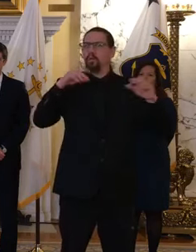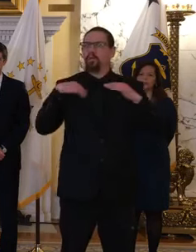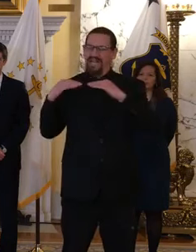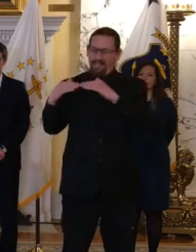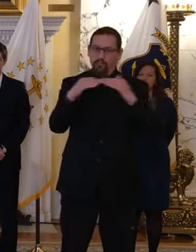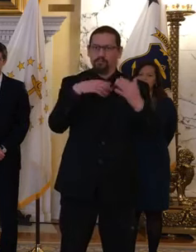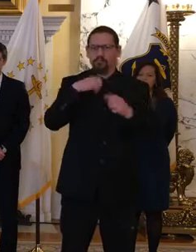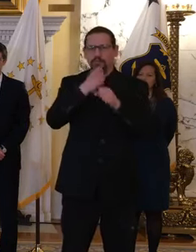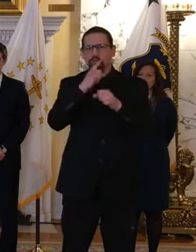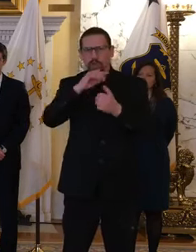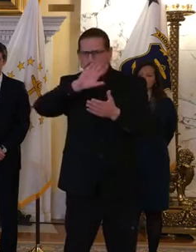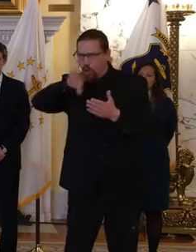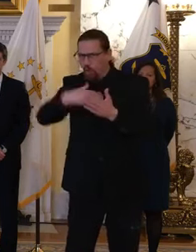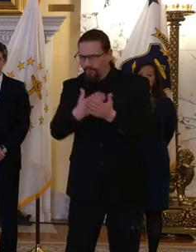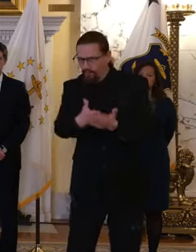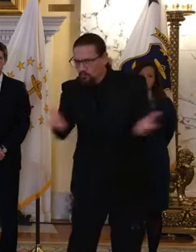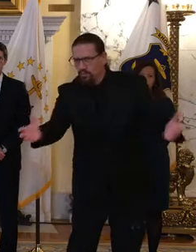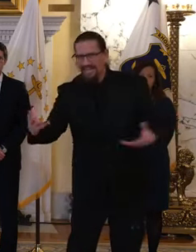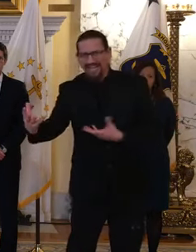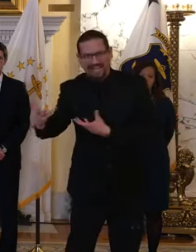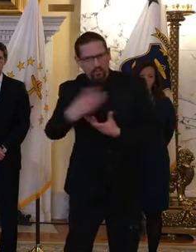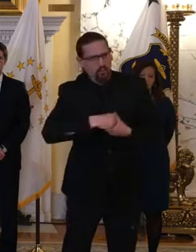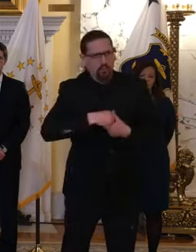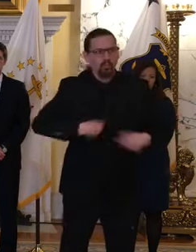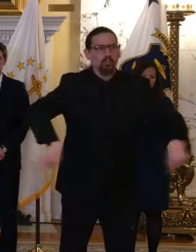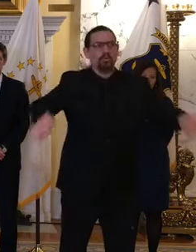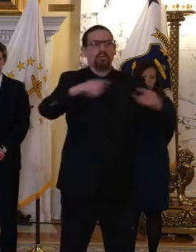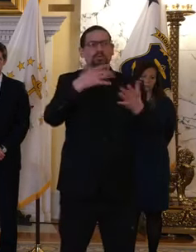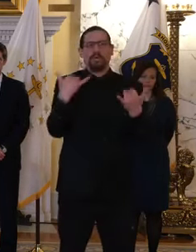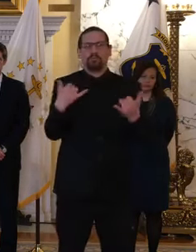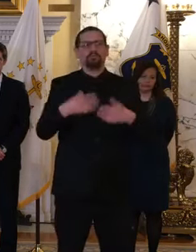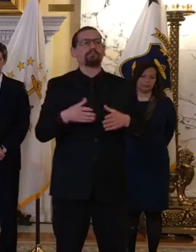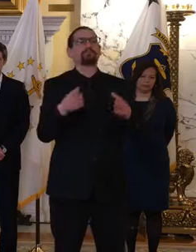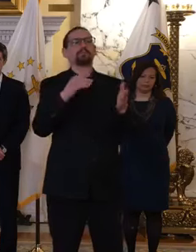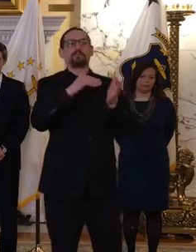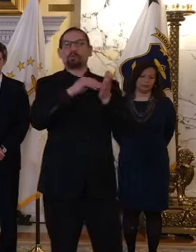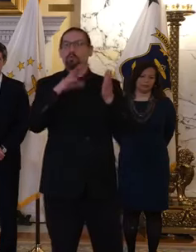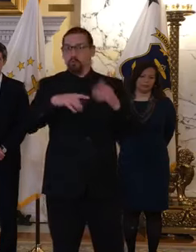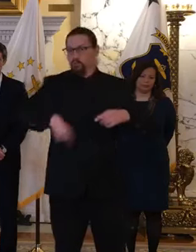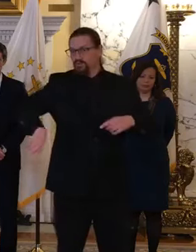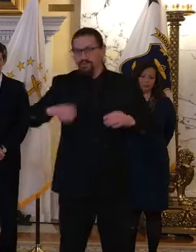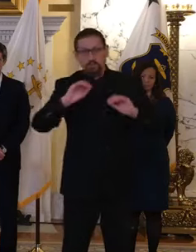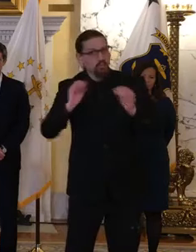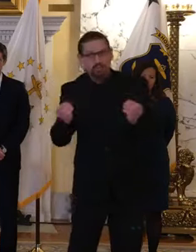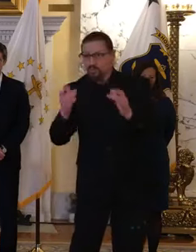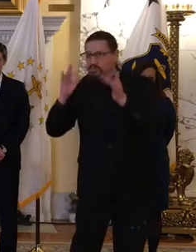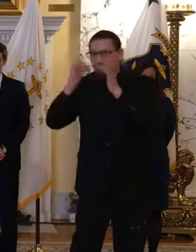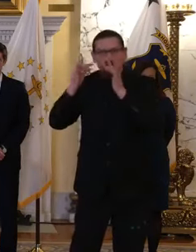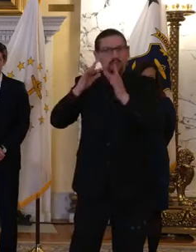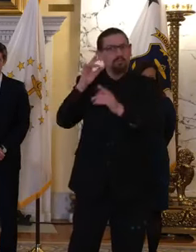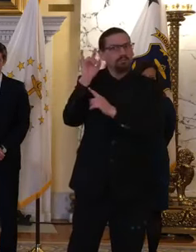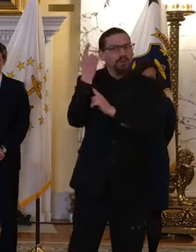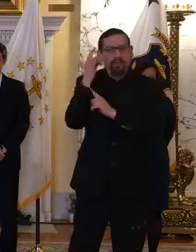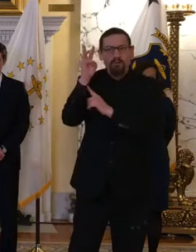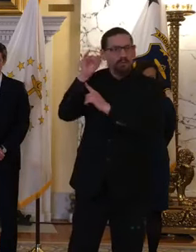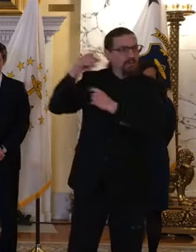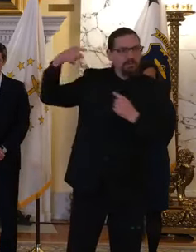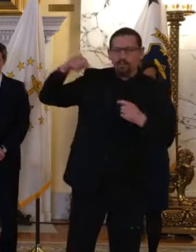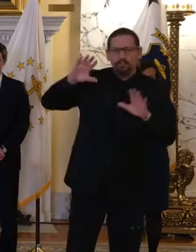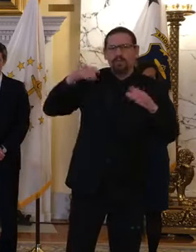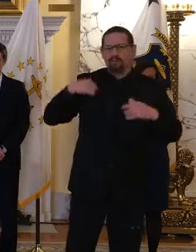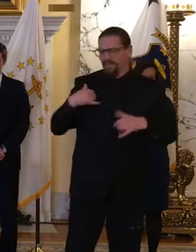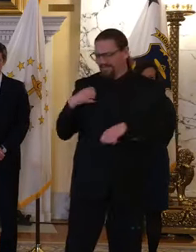every student has access to Wi-Fi at home. And my team has been working truly nonstop to find